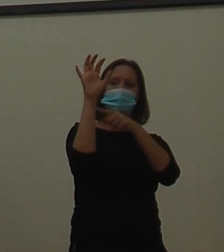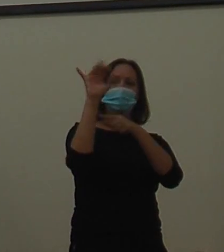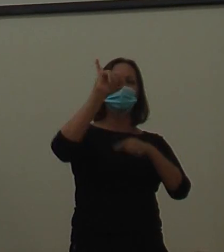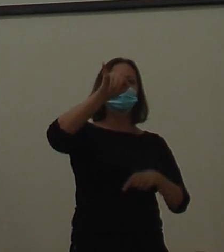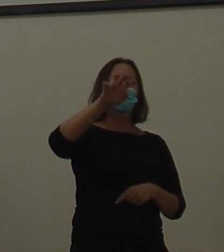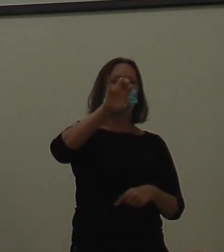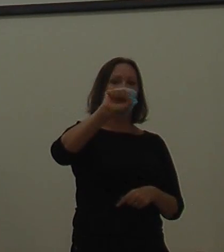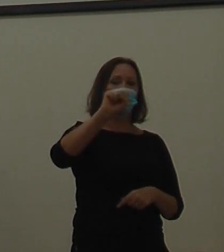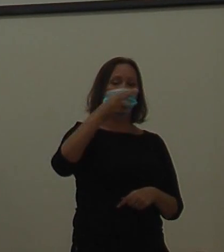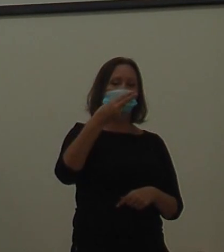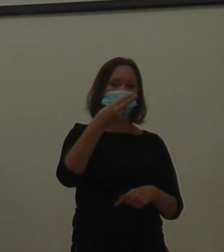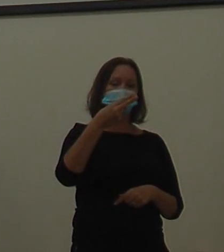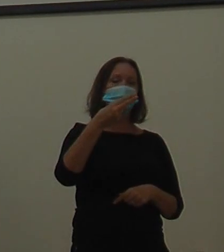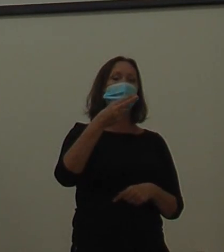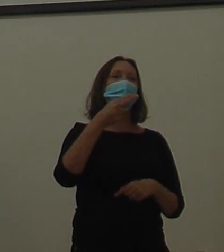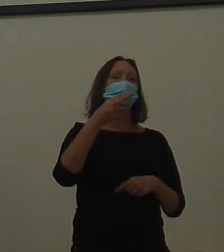Joash